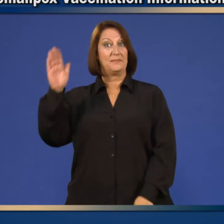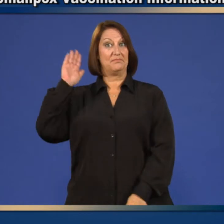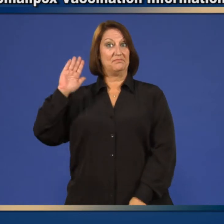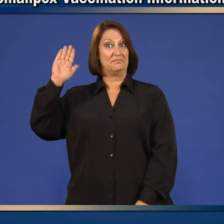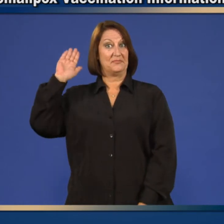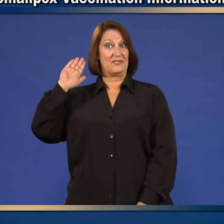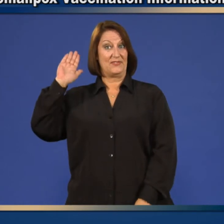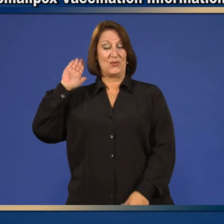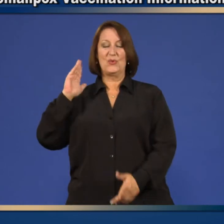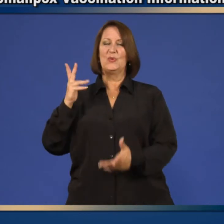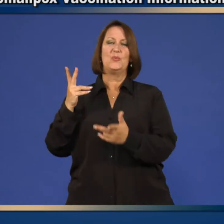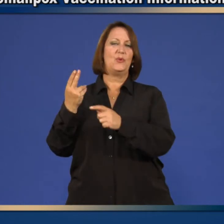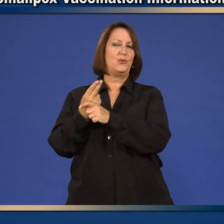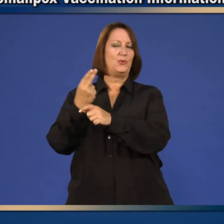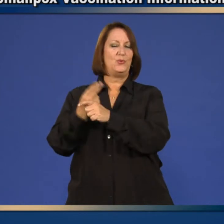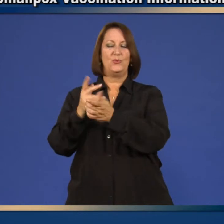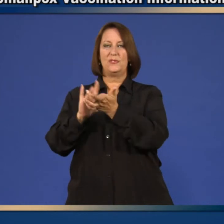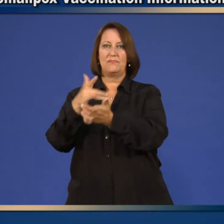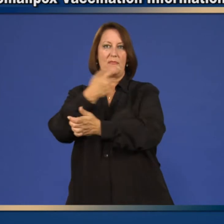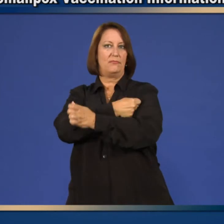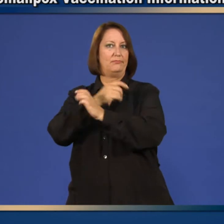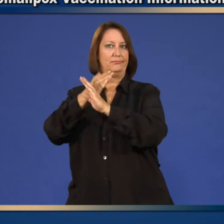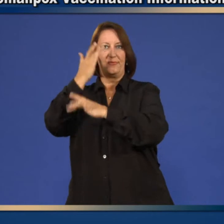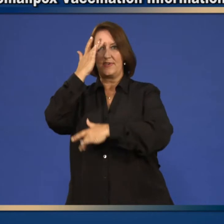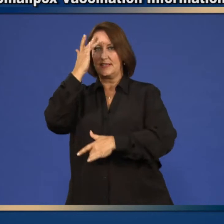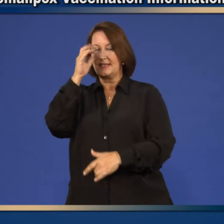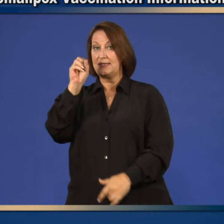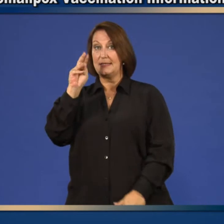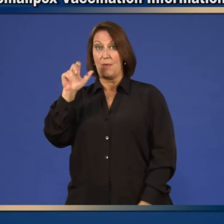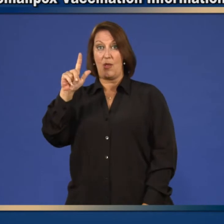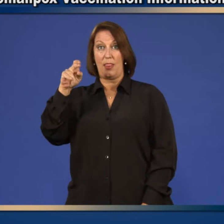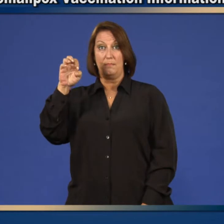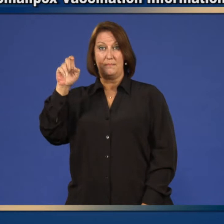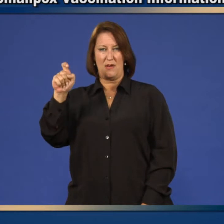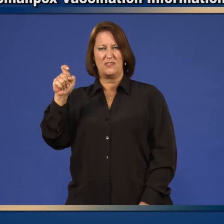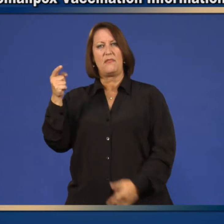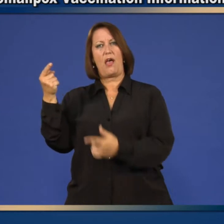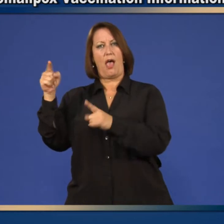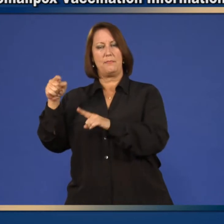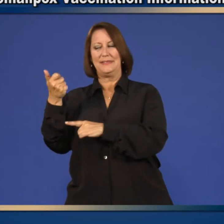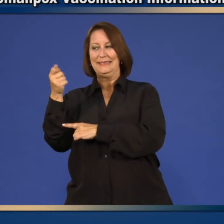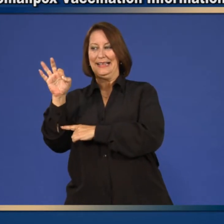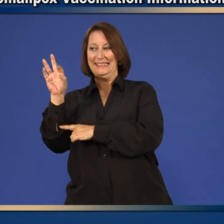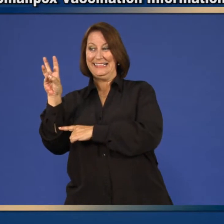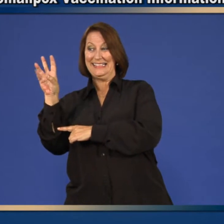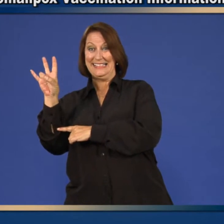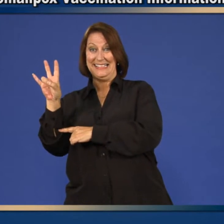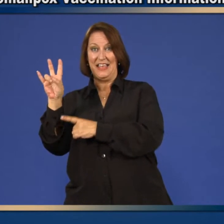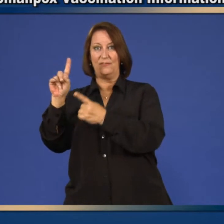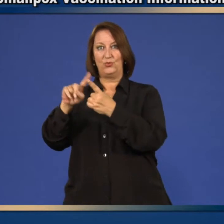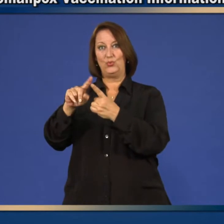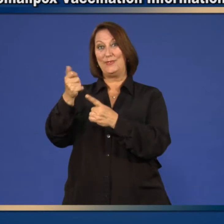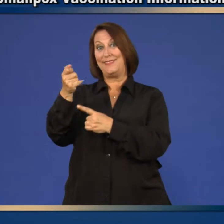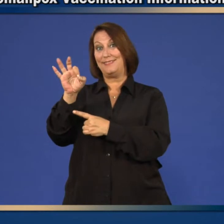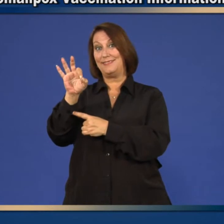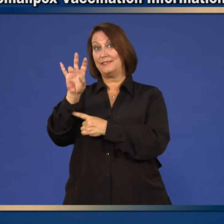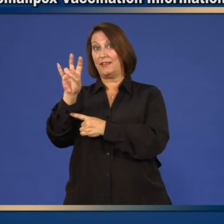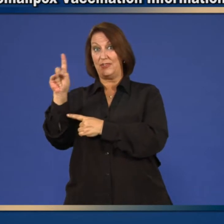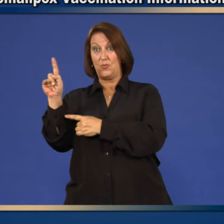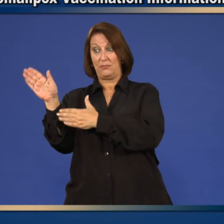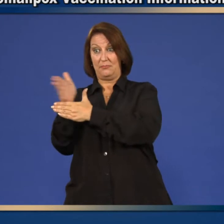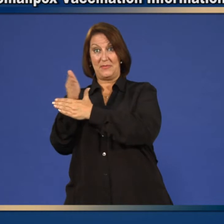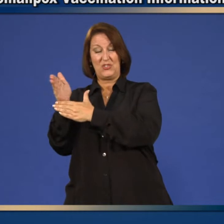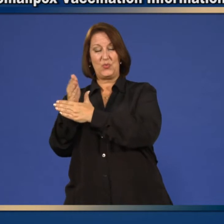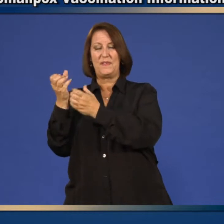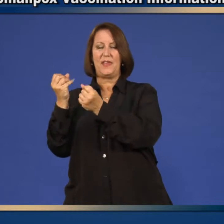When smallpox vaccine was routinely given in the United States from 1967 to